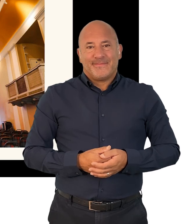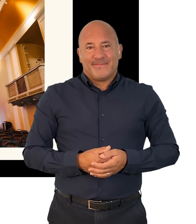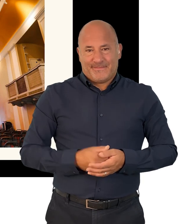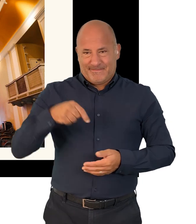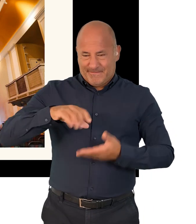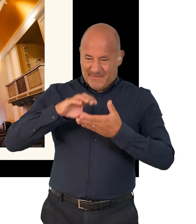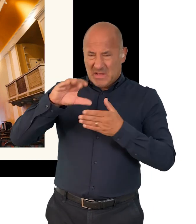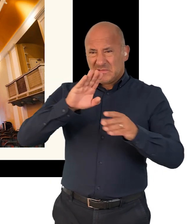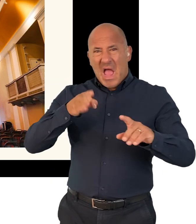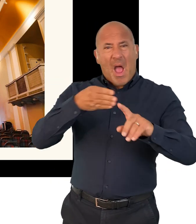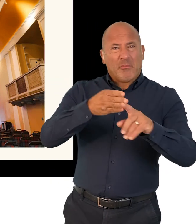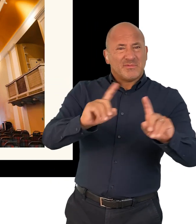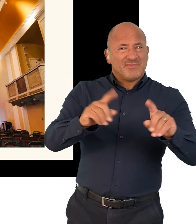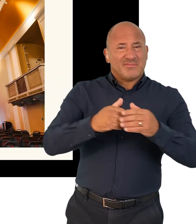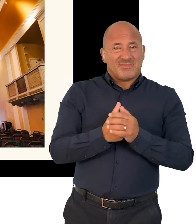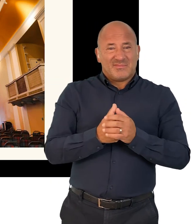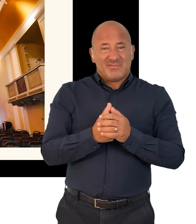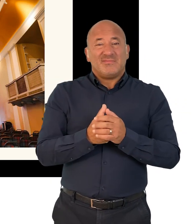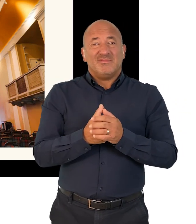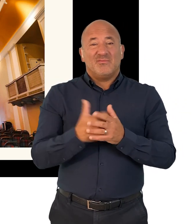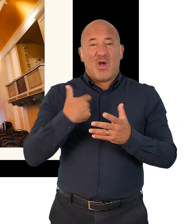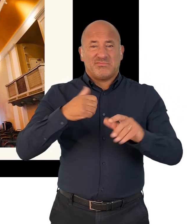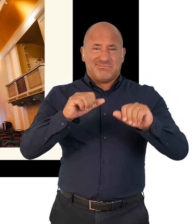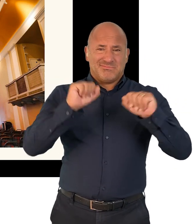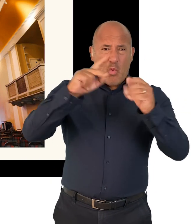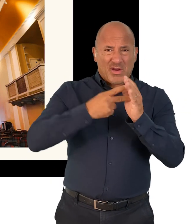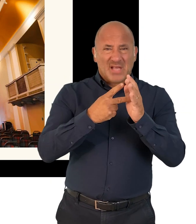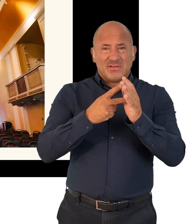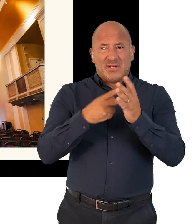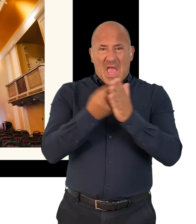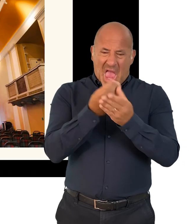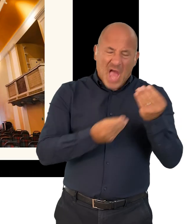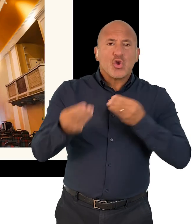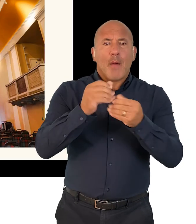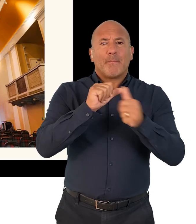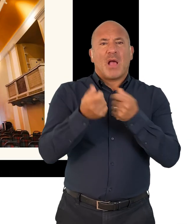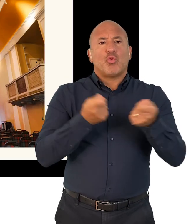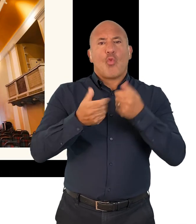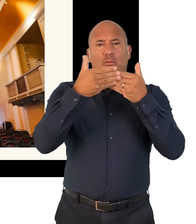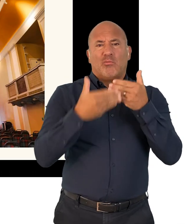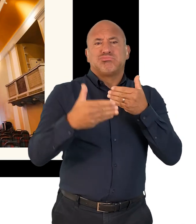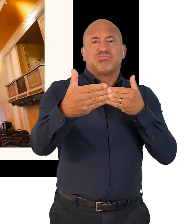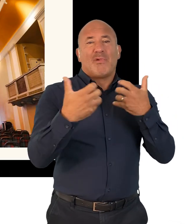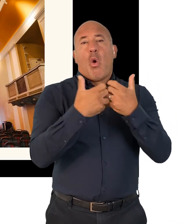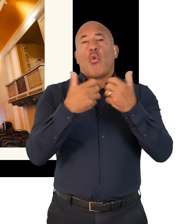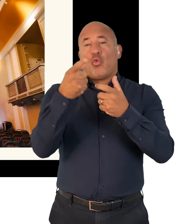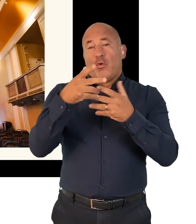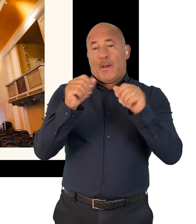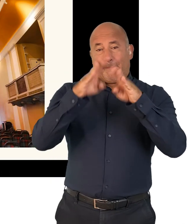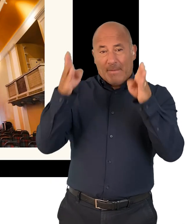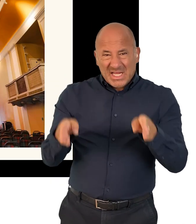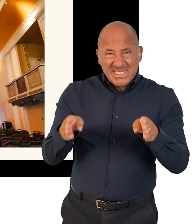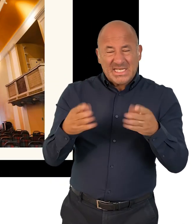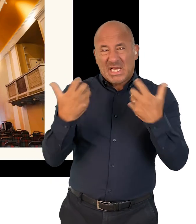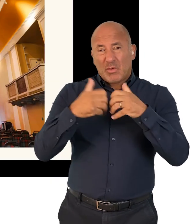The aims of this fund are to increase the economic sustainability of culture and creative organisations through improving existing